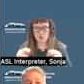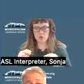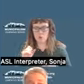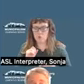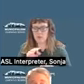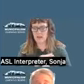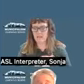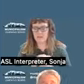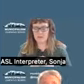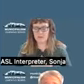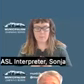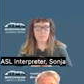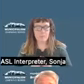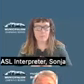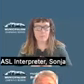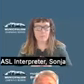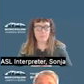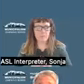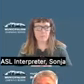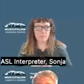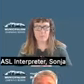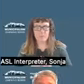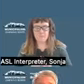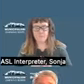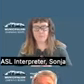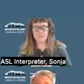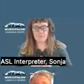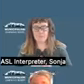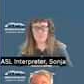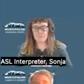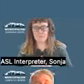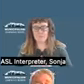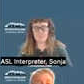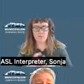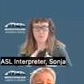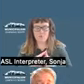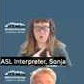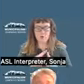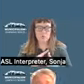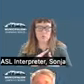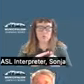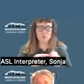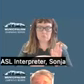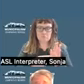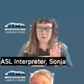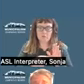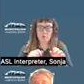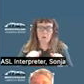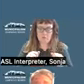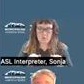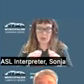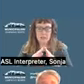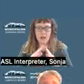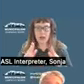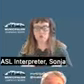our initial demands were really just around affordable housing fair contracts for municipal